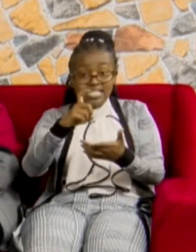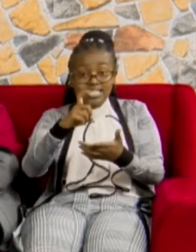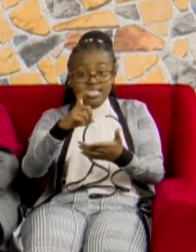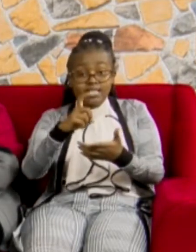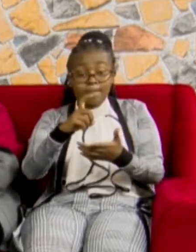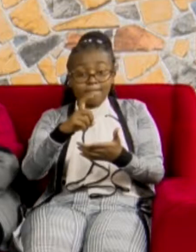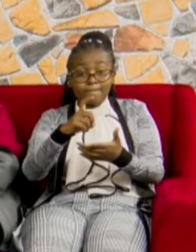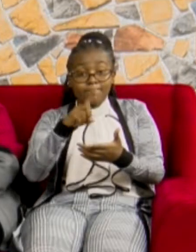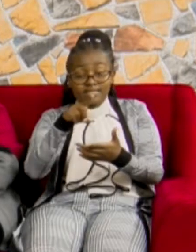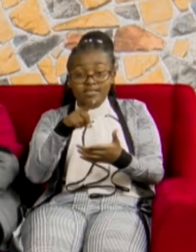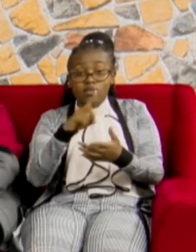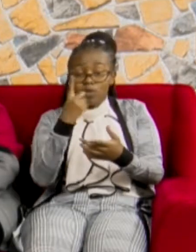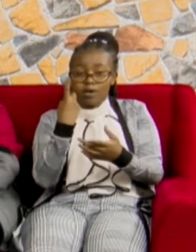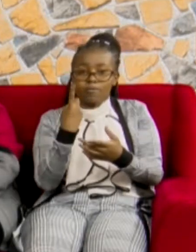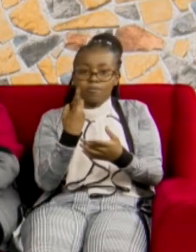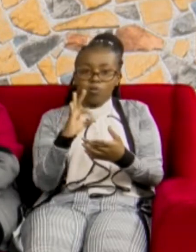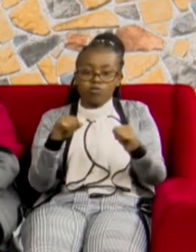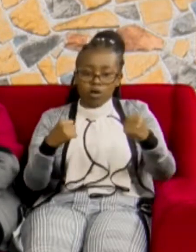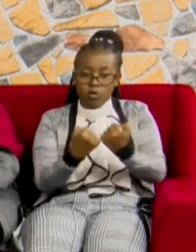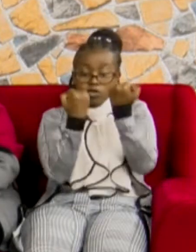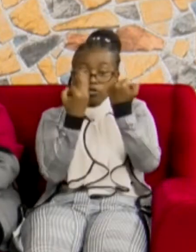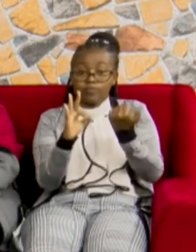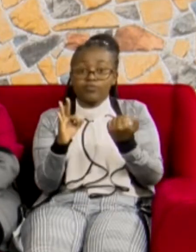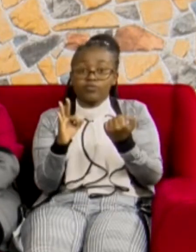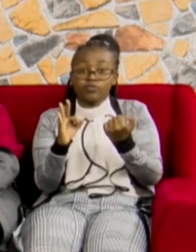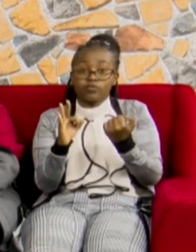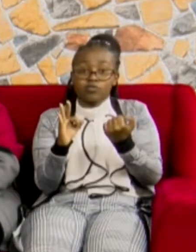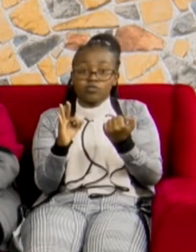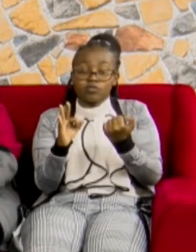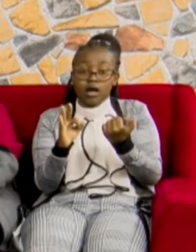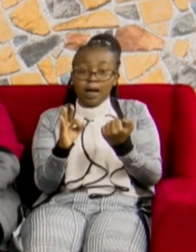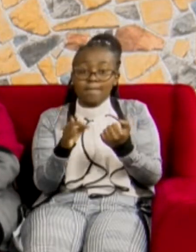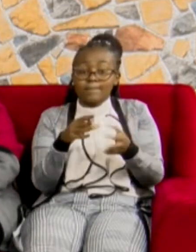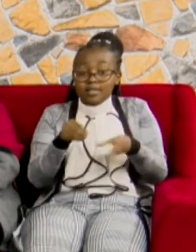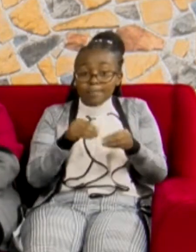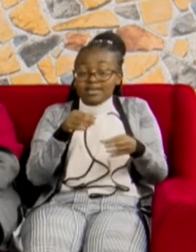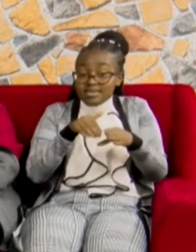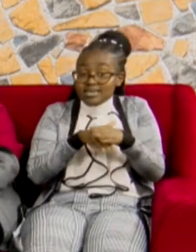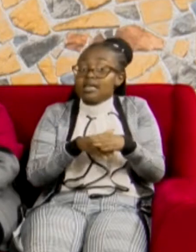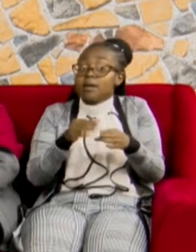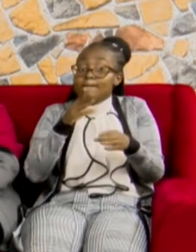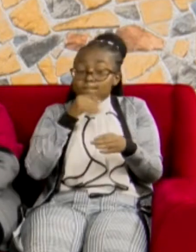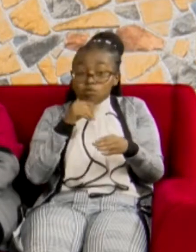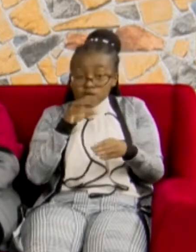said, and it's actually one of the main causes of intellectual disabilities in boys, and